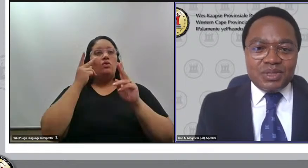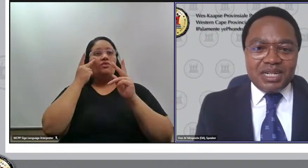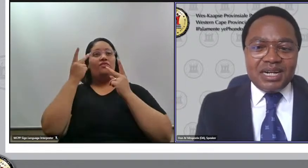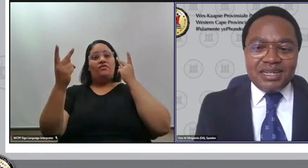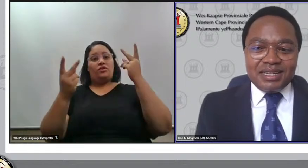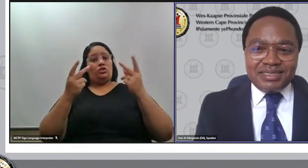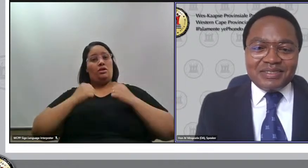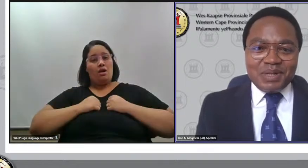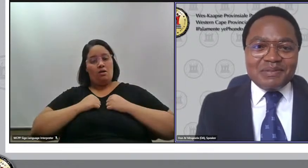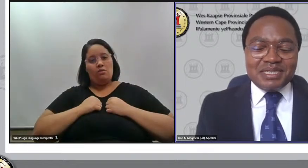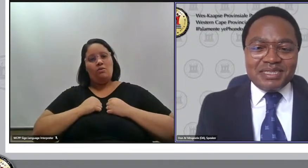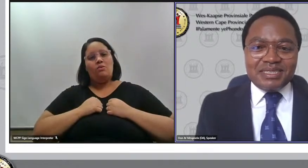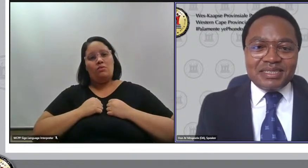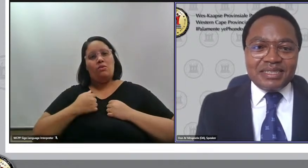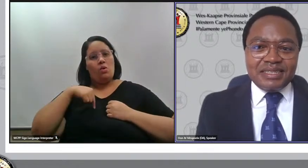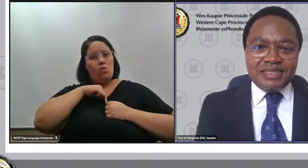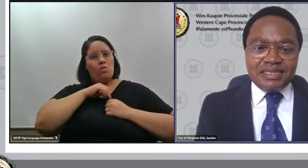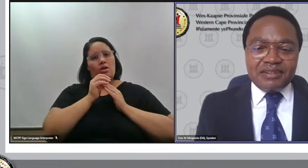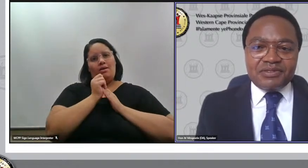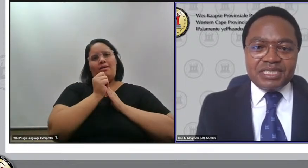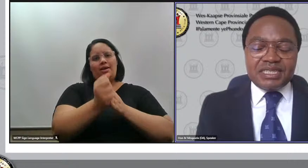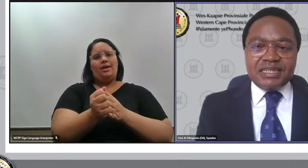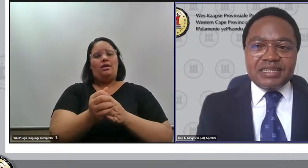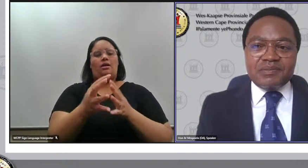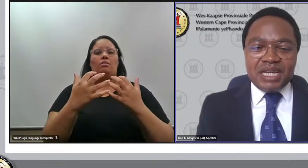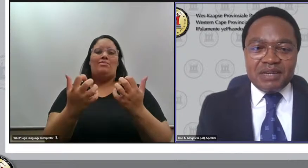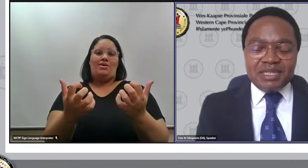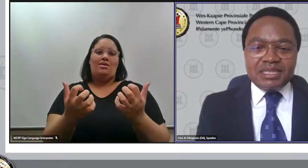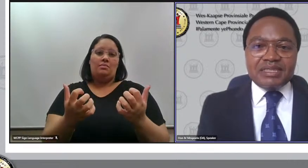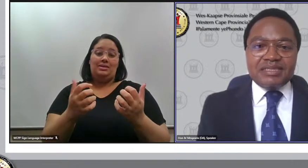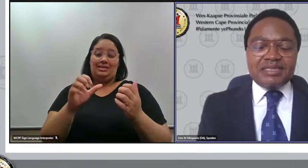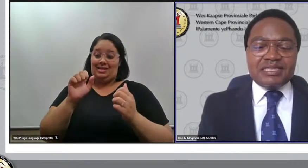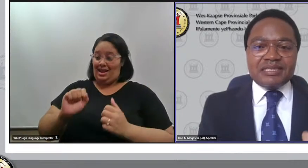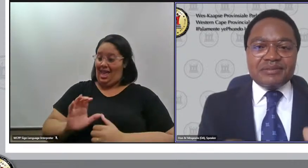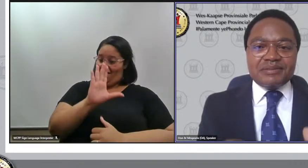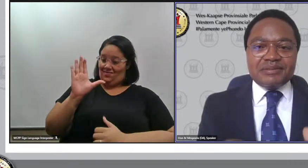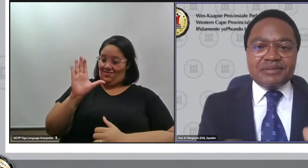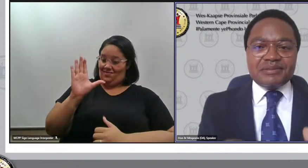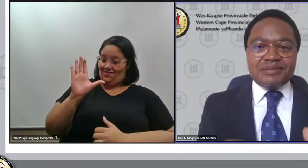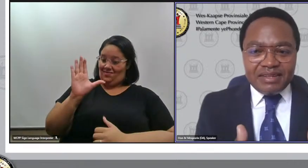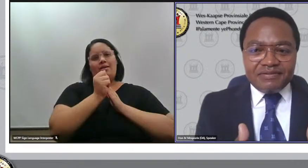that we are a leading parliament in Africa, a parliament that is